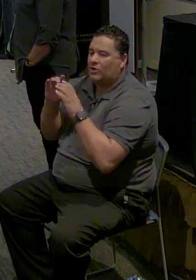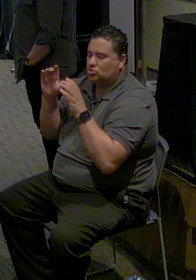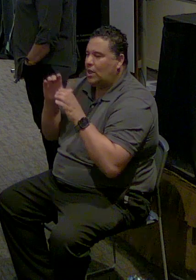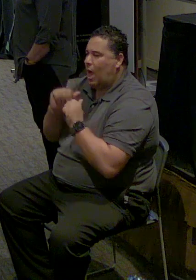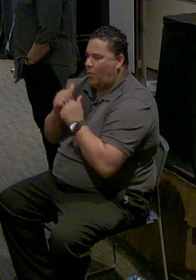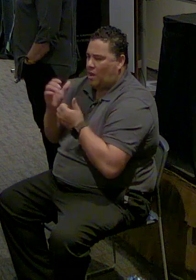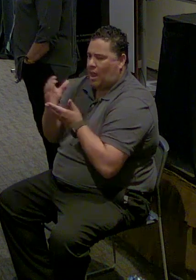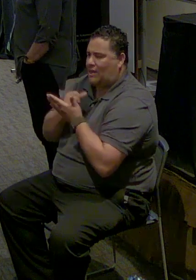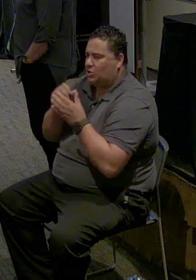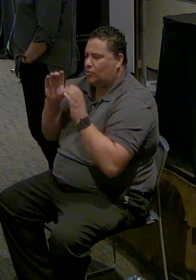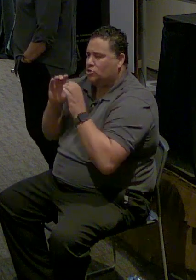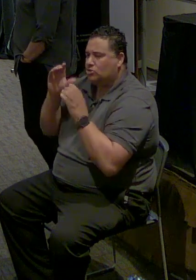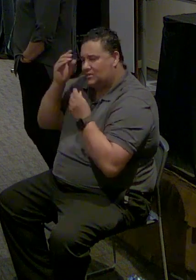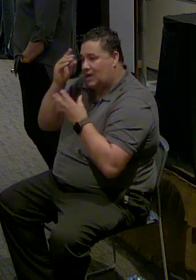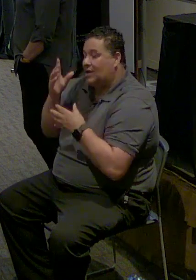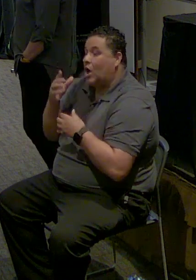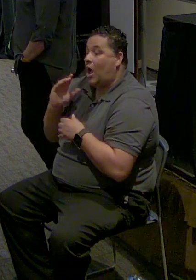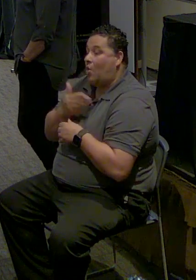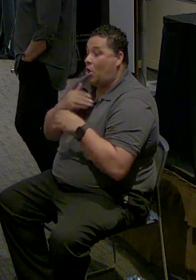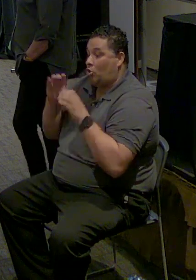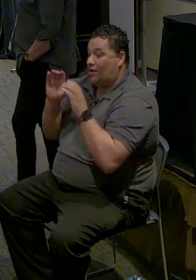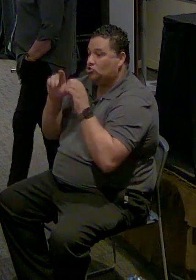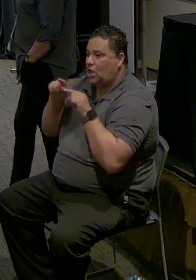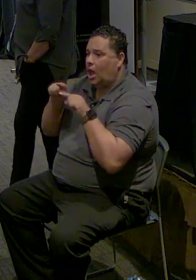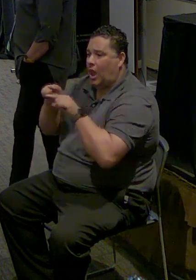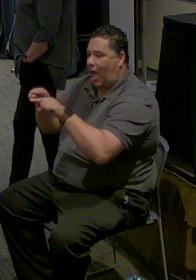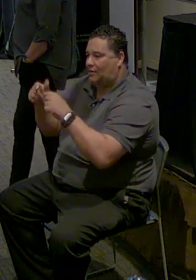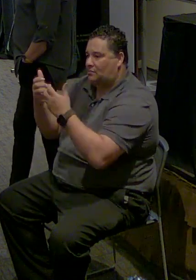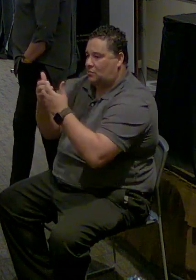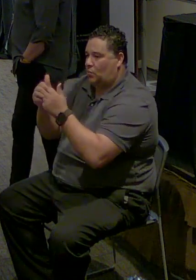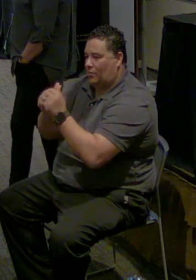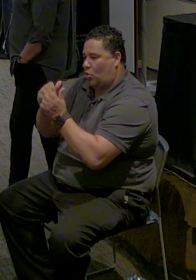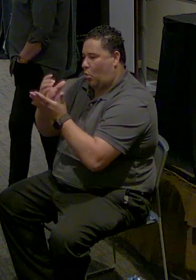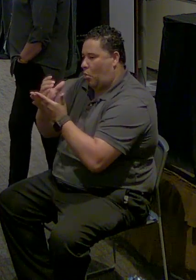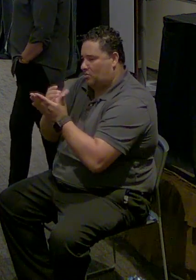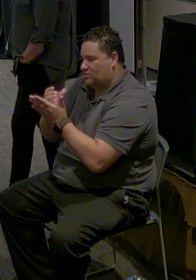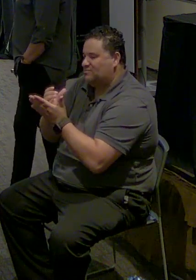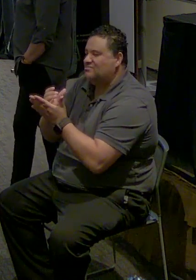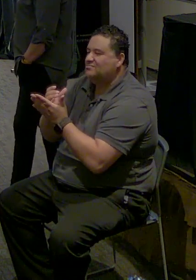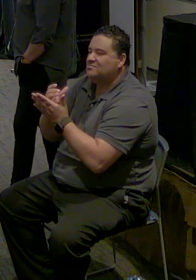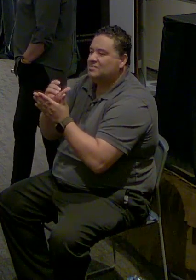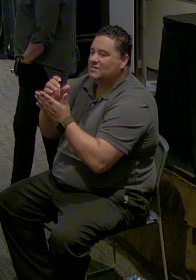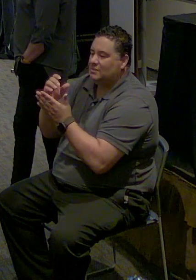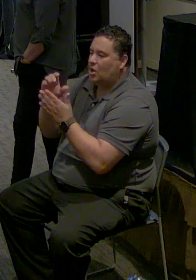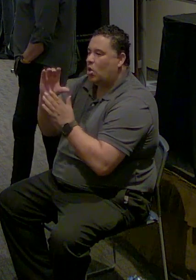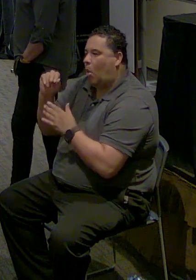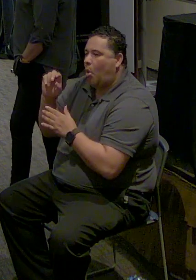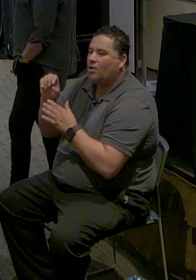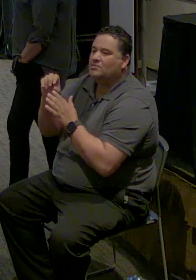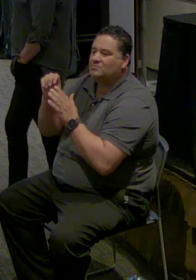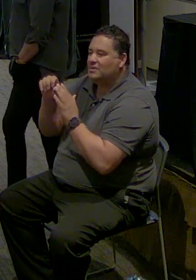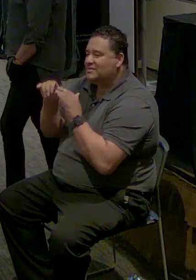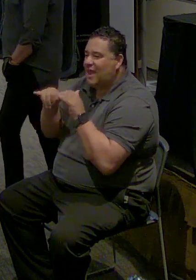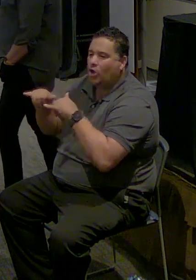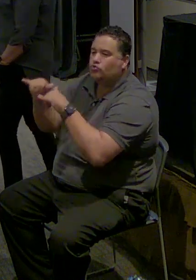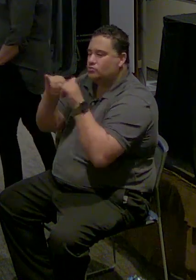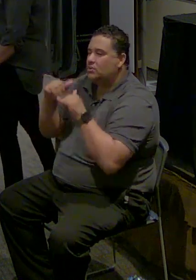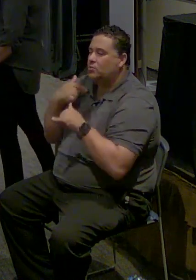So our credentials are aligned to a course, so they align to the course standards. And then we work